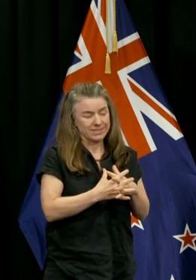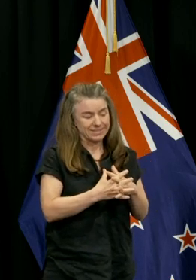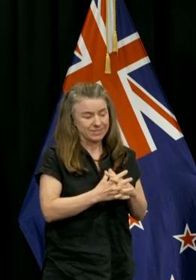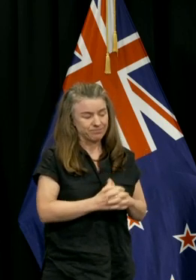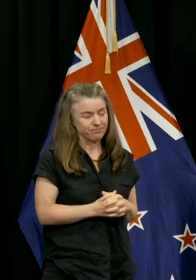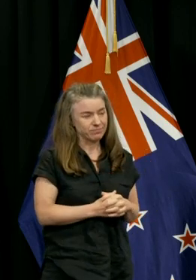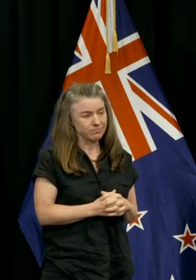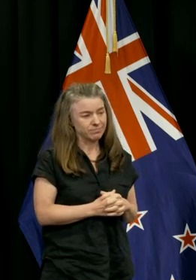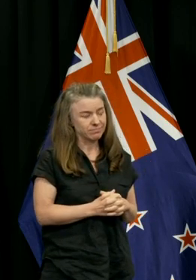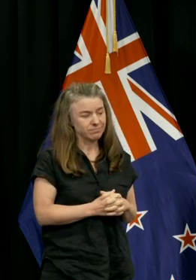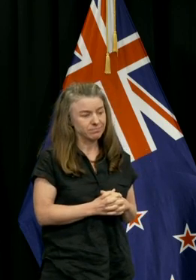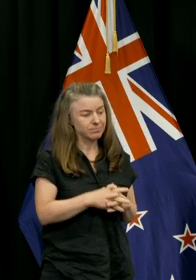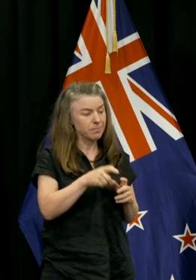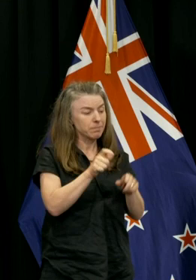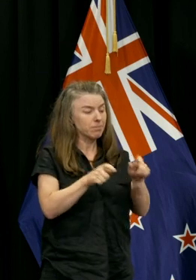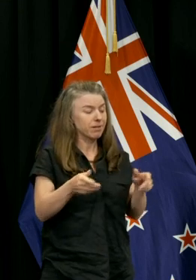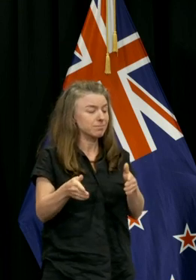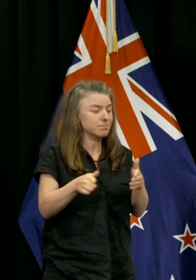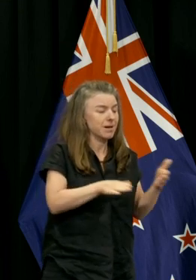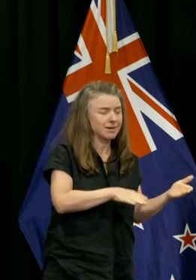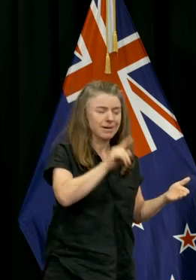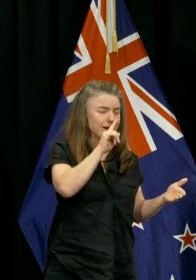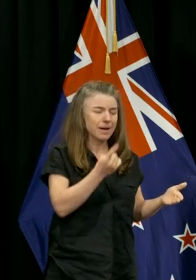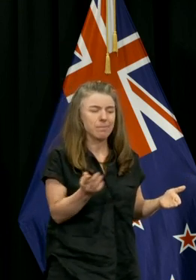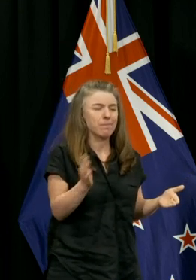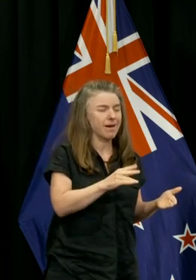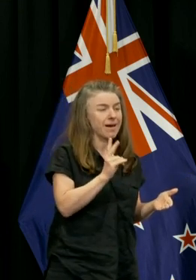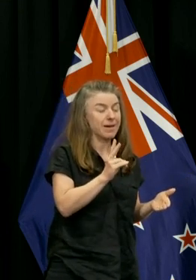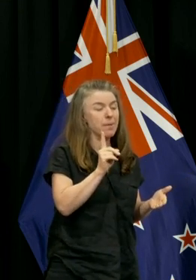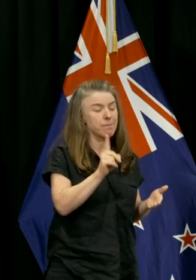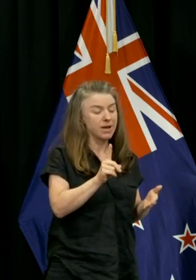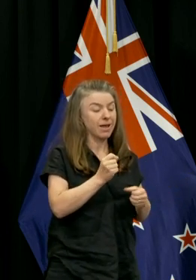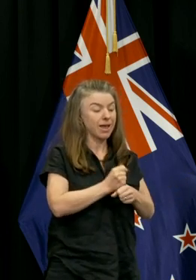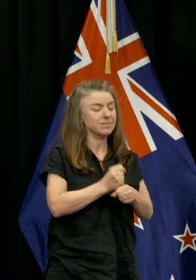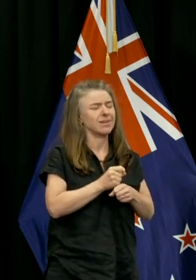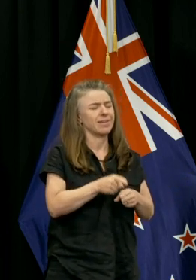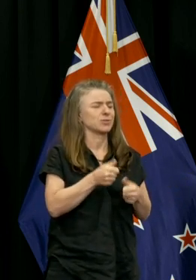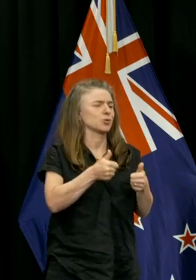Nothing will bring their loved ones back, but this is a small reprieve. And